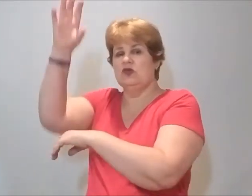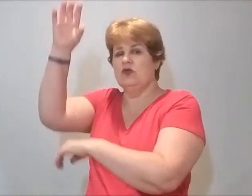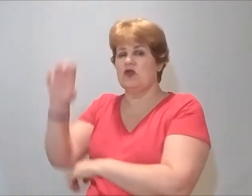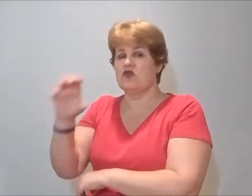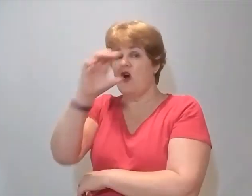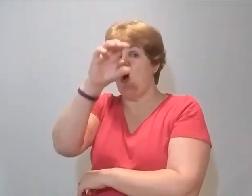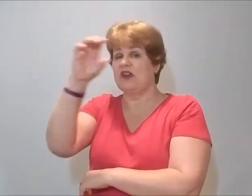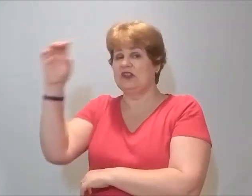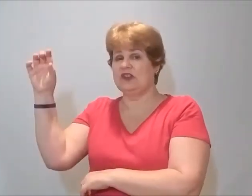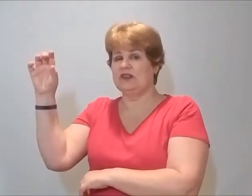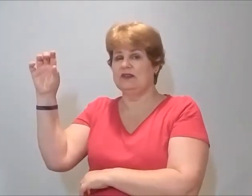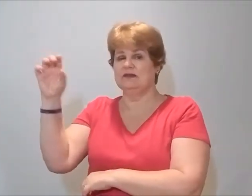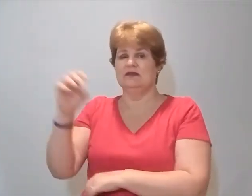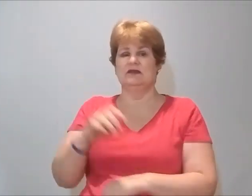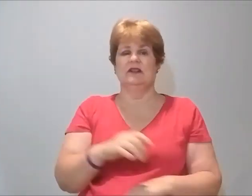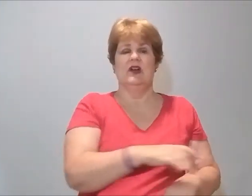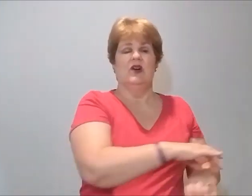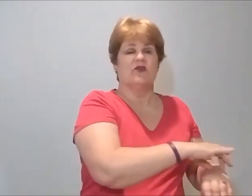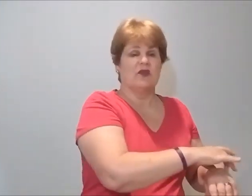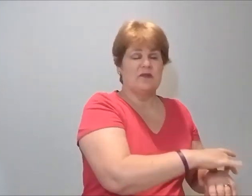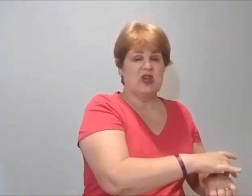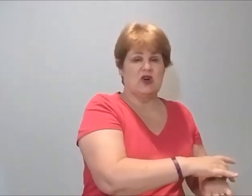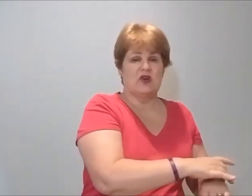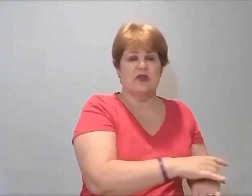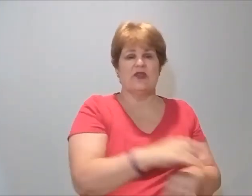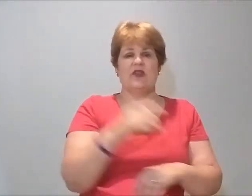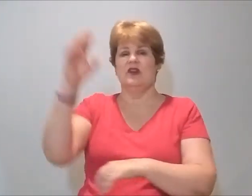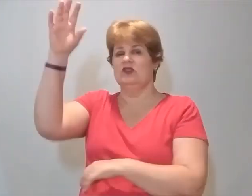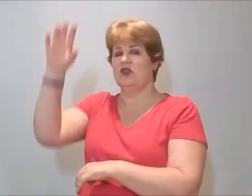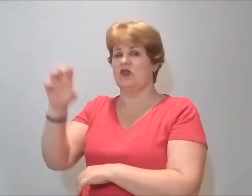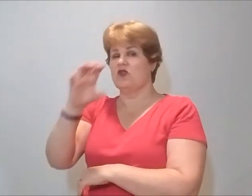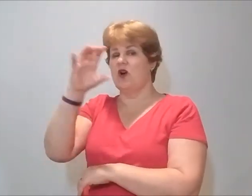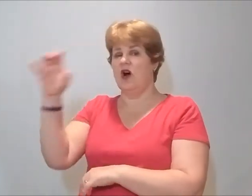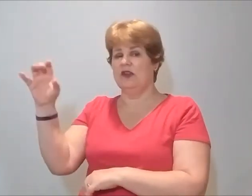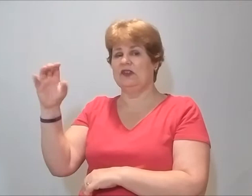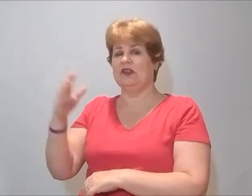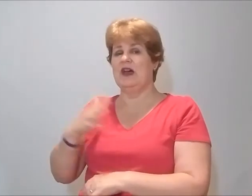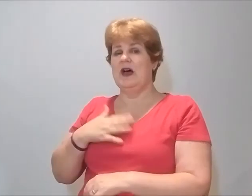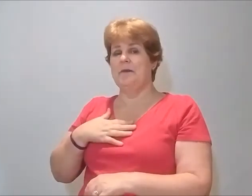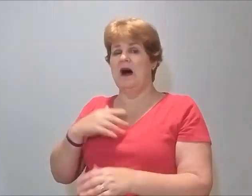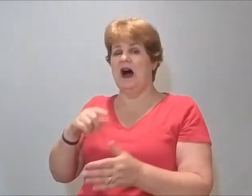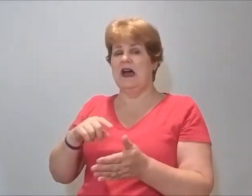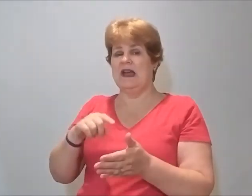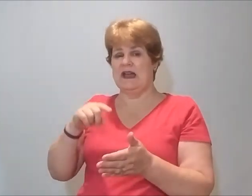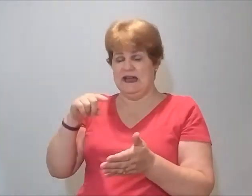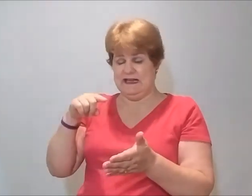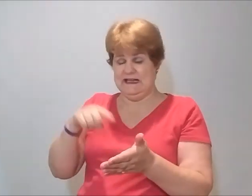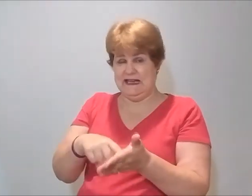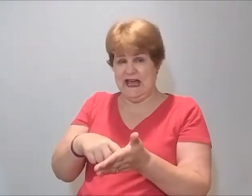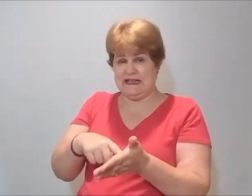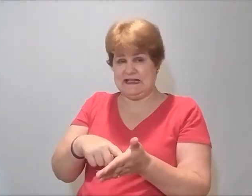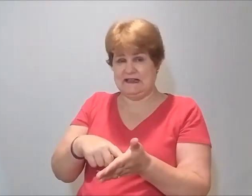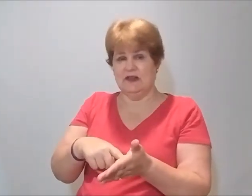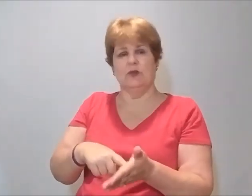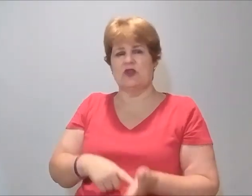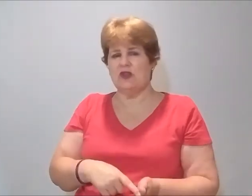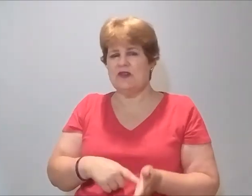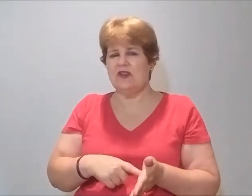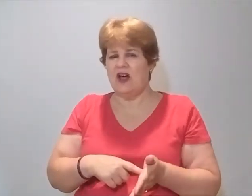the cross. From the earth to the cross, my debt, which looks a lot